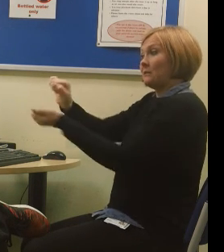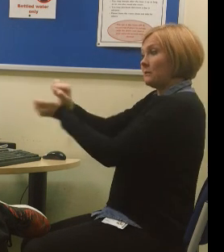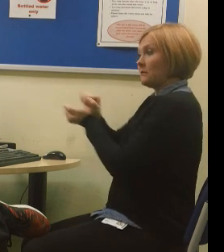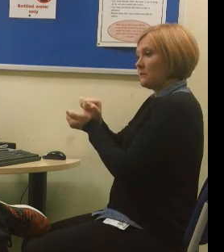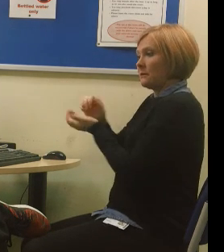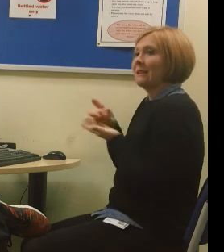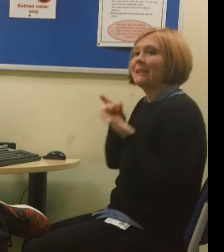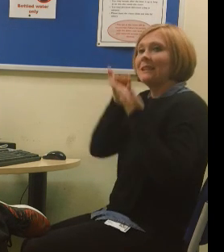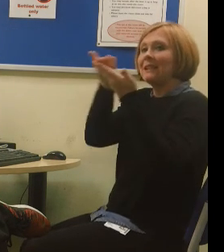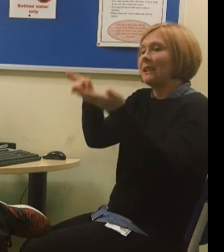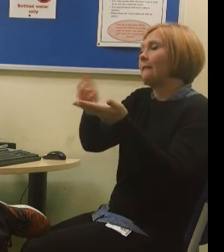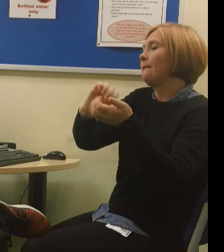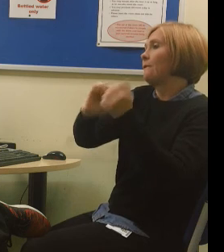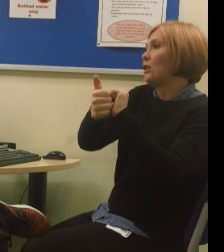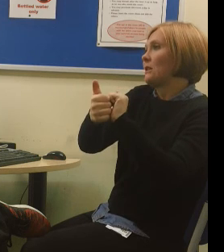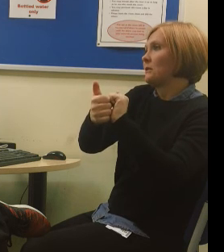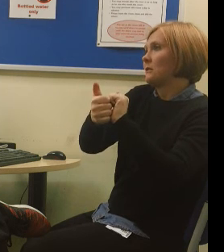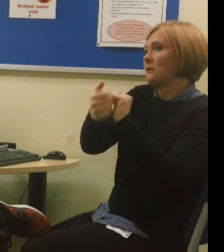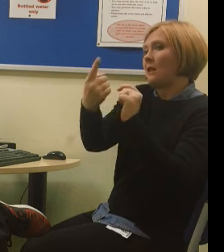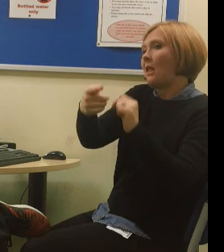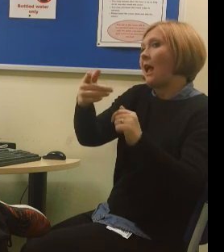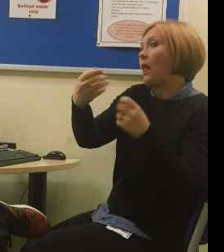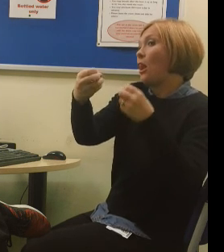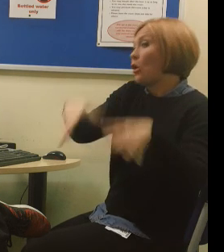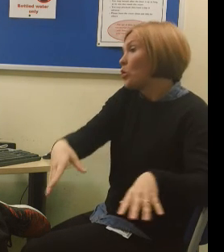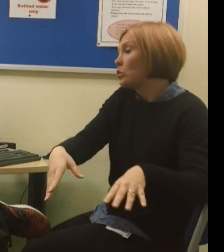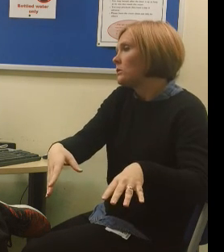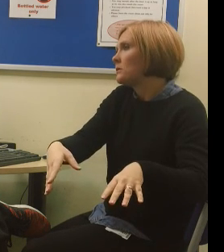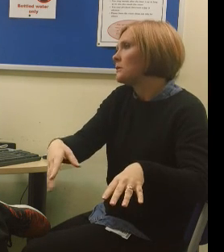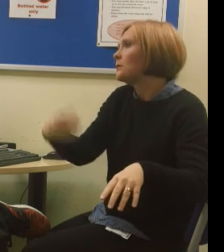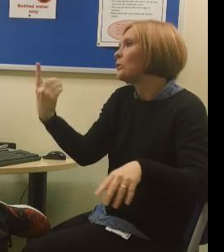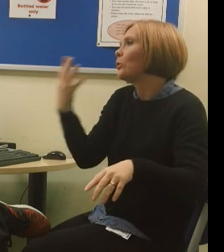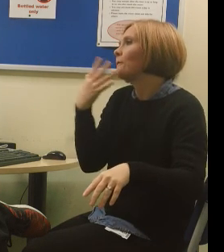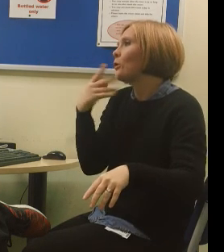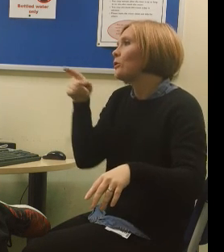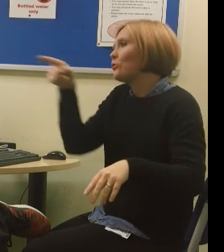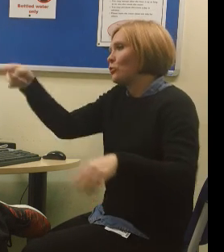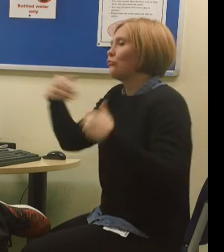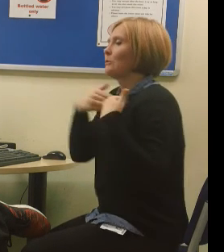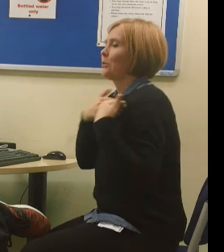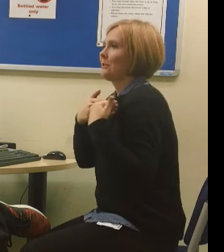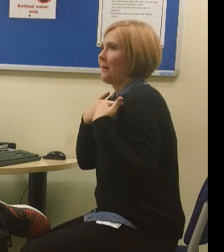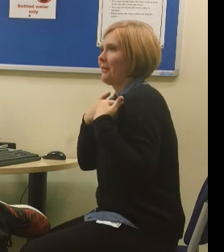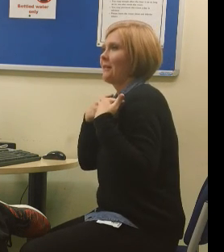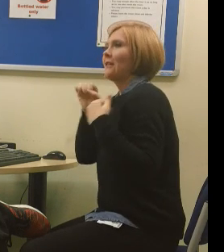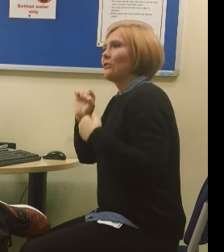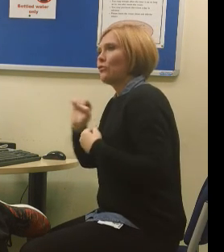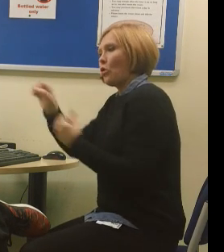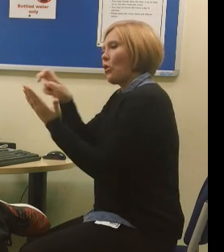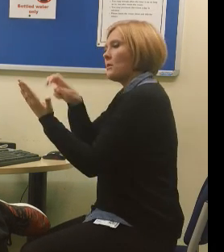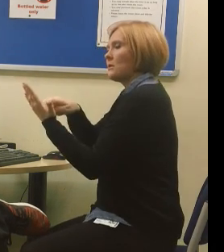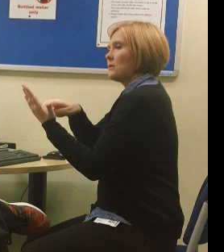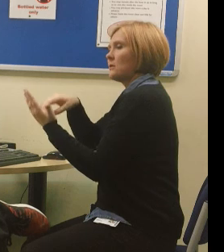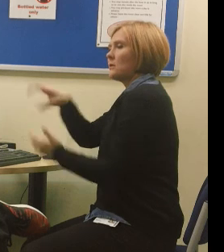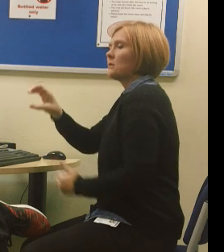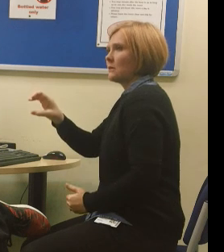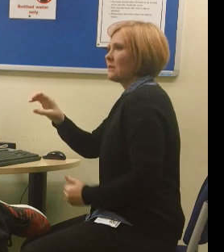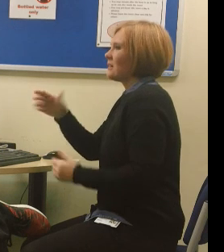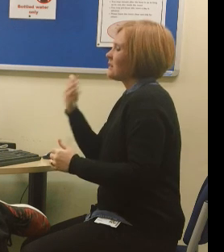else loses something that's on your record and that you've lent them, it's you will charge for it, so make sure that you don't lend your stuff to other people. If you